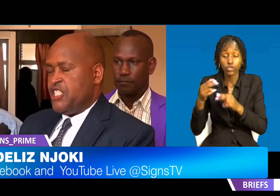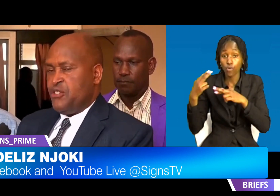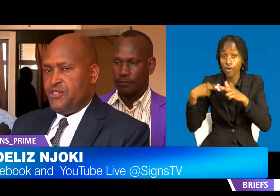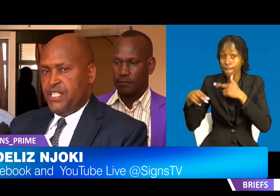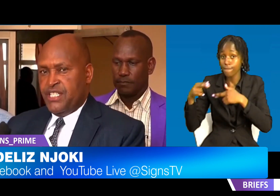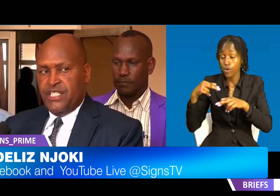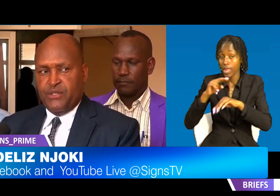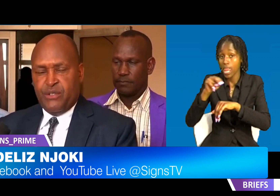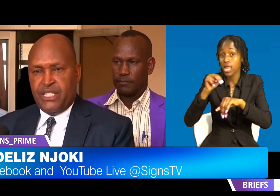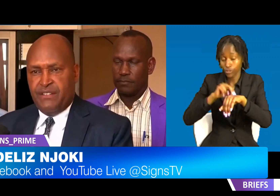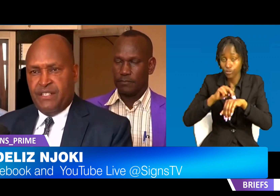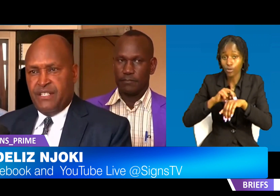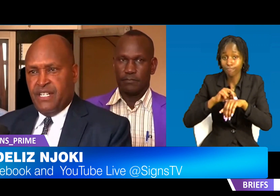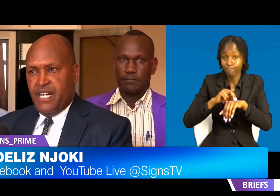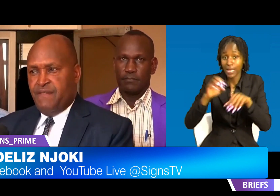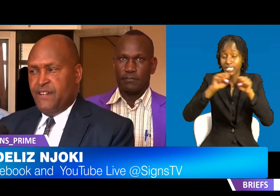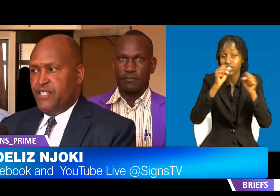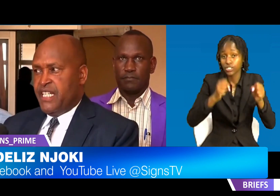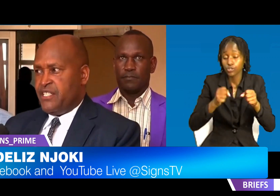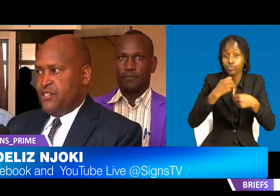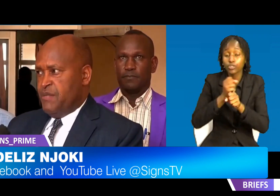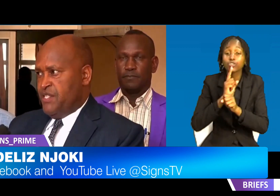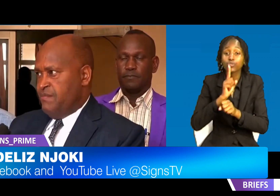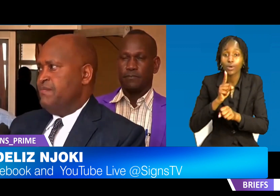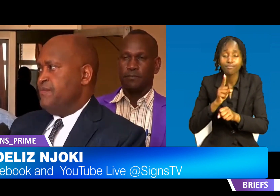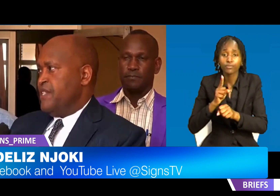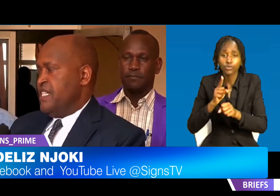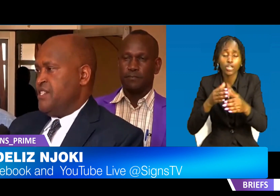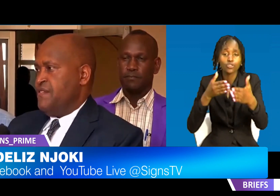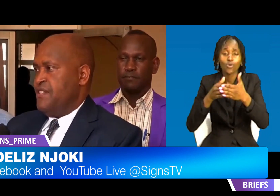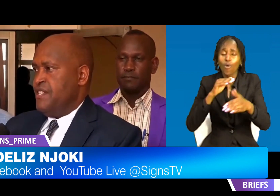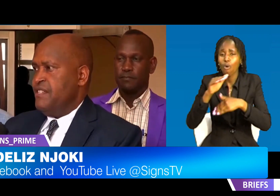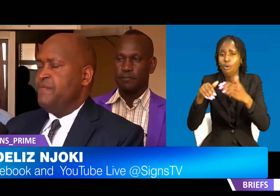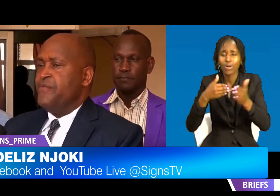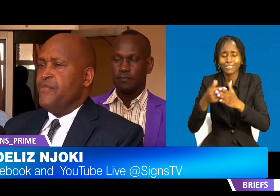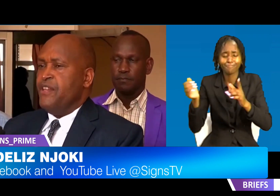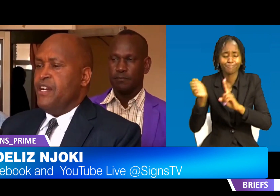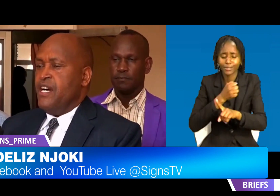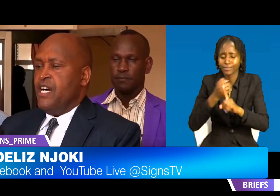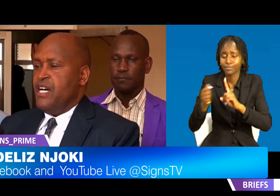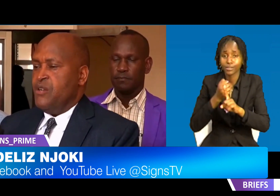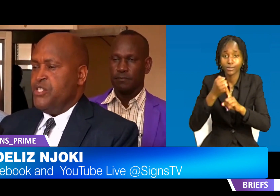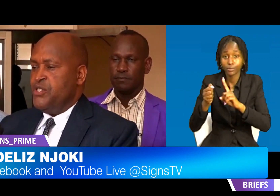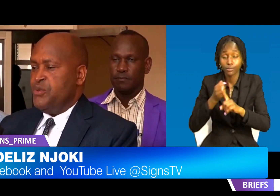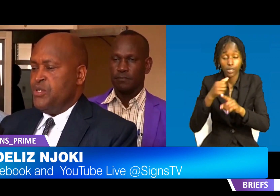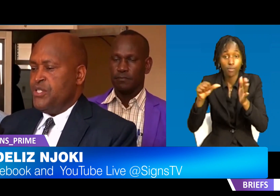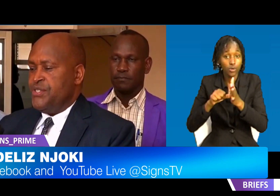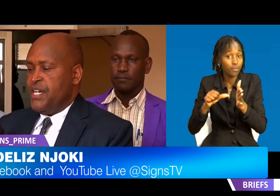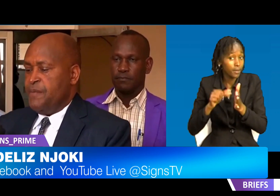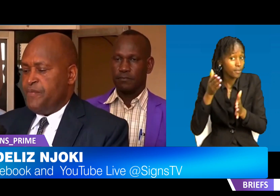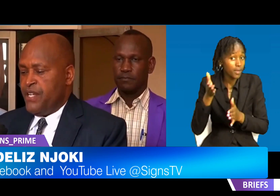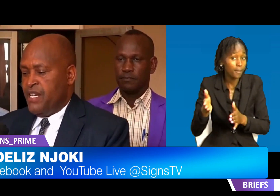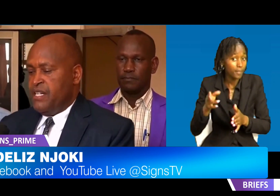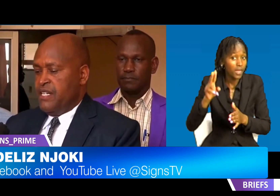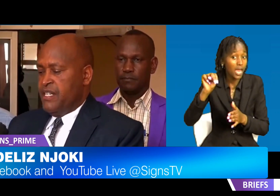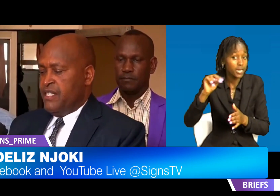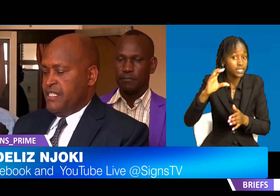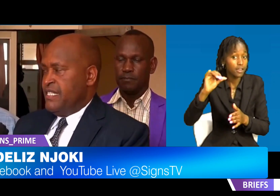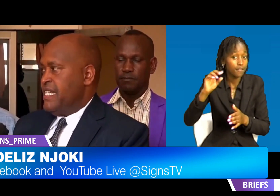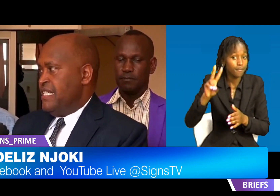national strategy to counter violent extremism, NCVE, which was